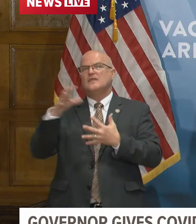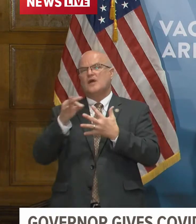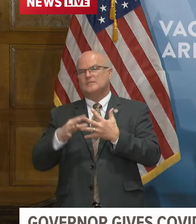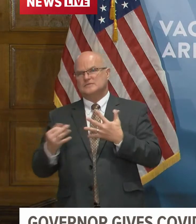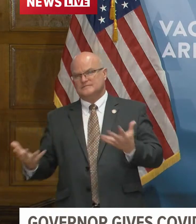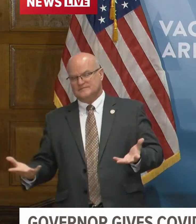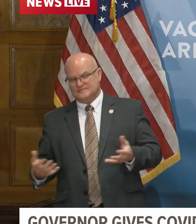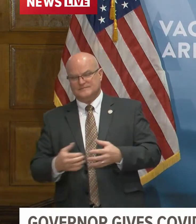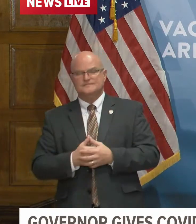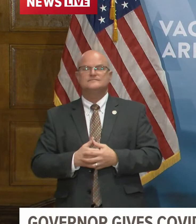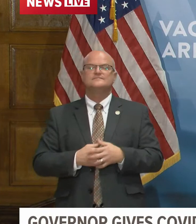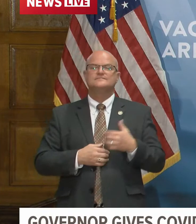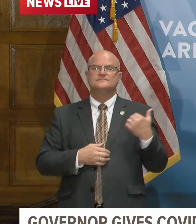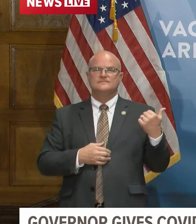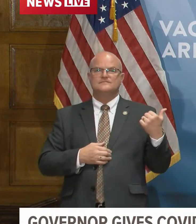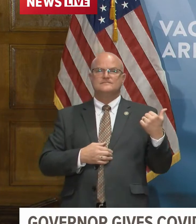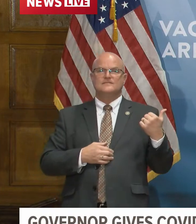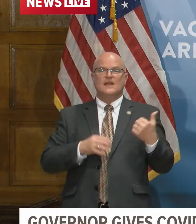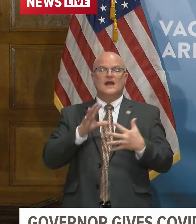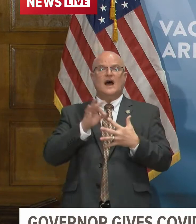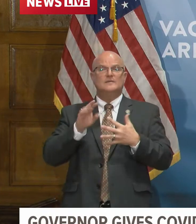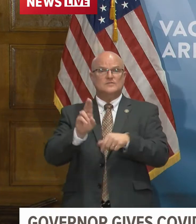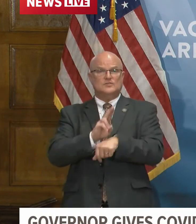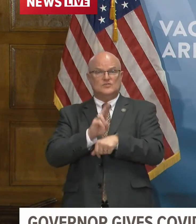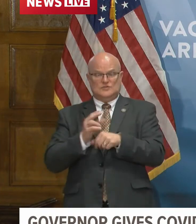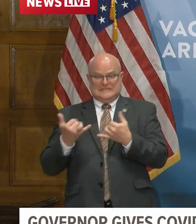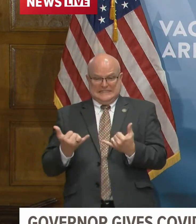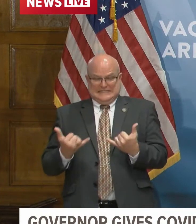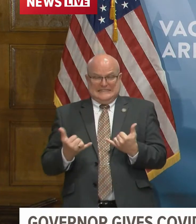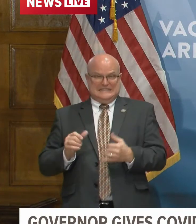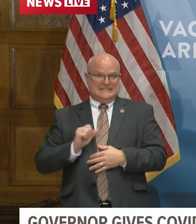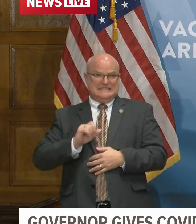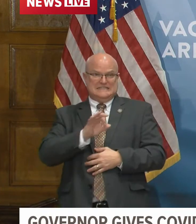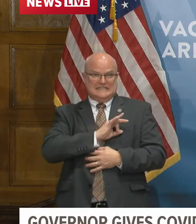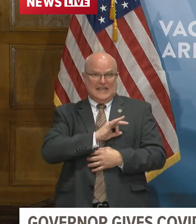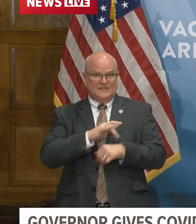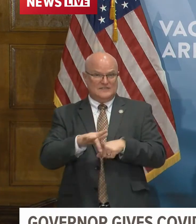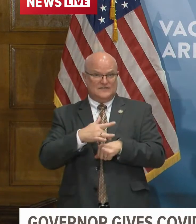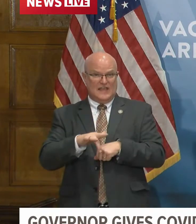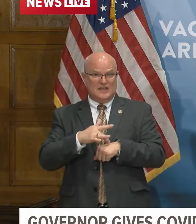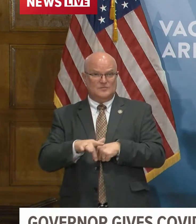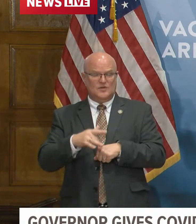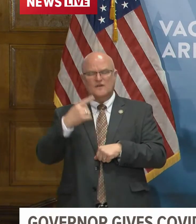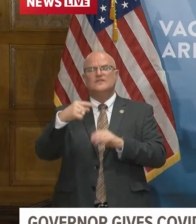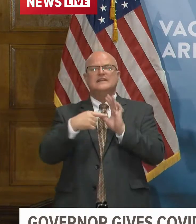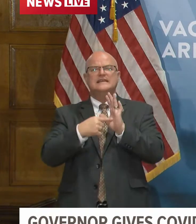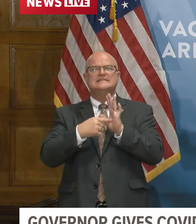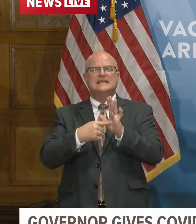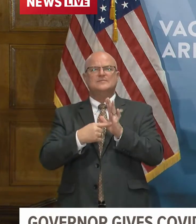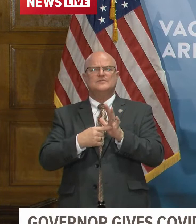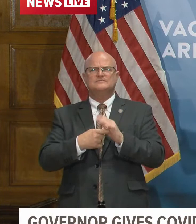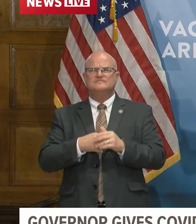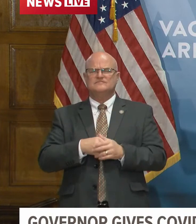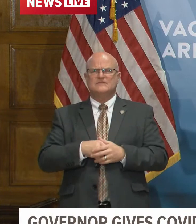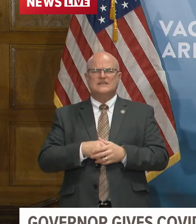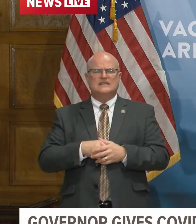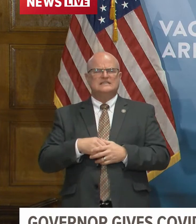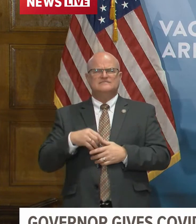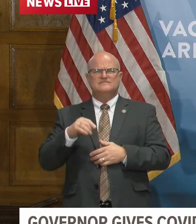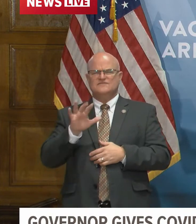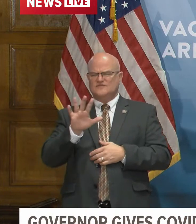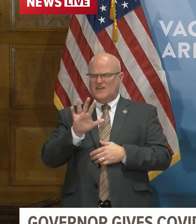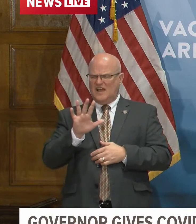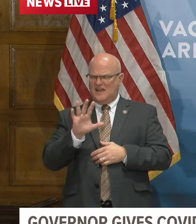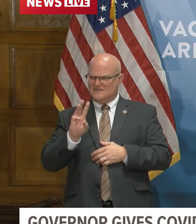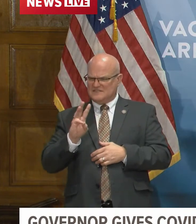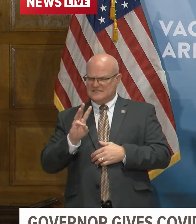option? Well, the option is to utilize existing staff. It's available. And for example, there's 5 or 6 hospitals